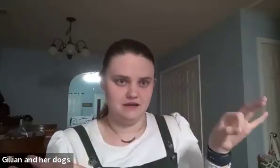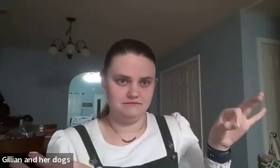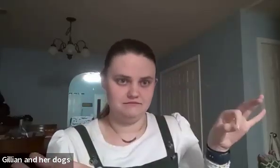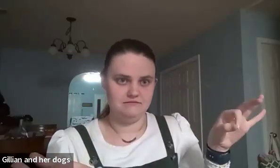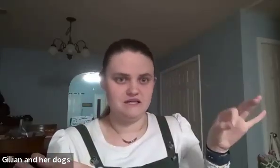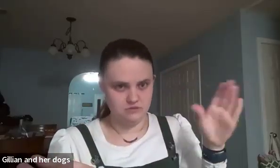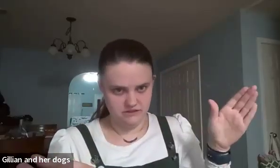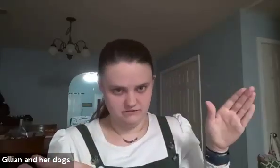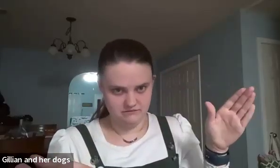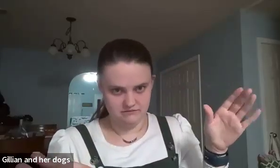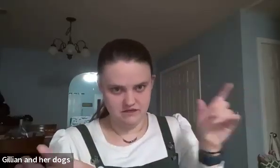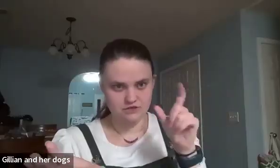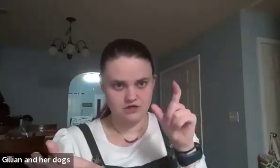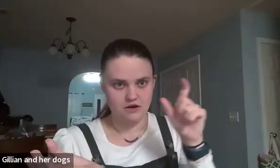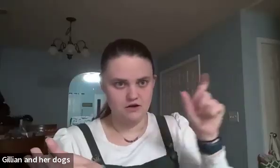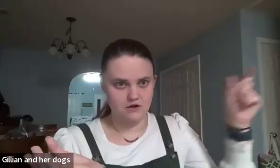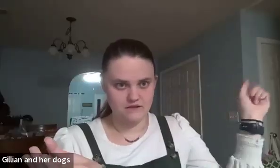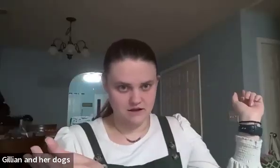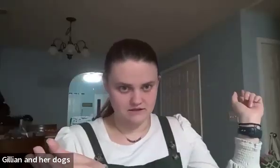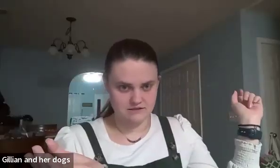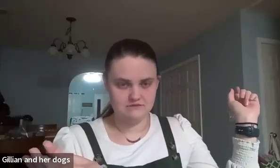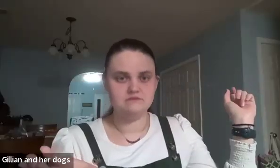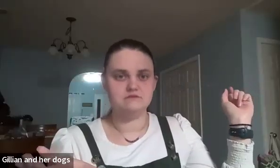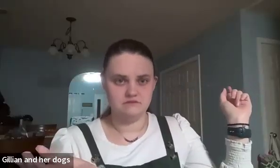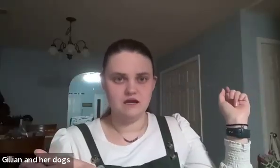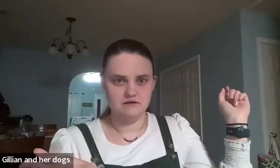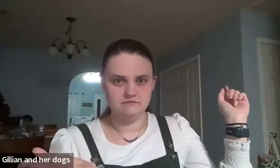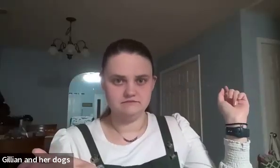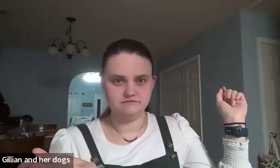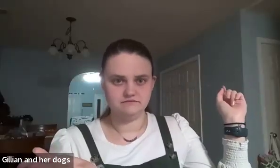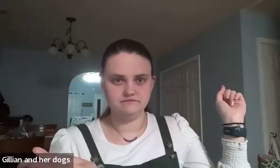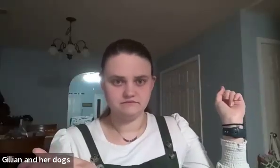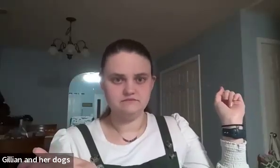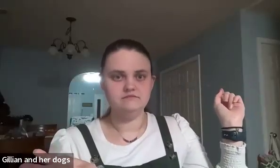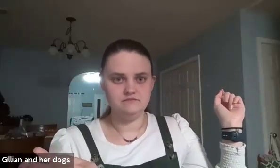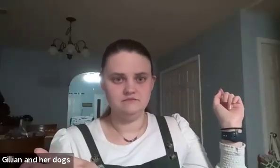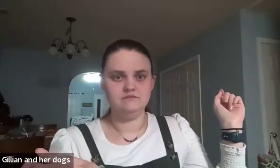999,999. That sort of deal. If we're talking about all the nines. Okay.